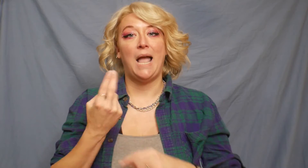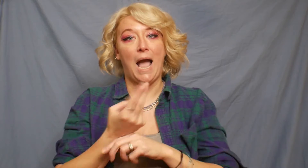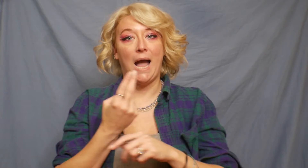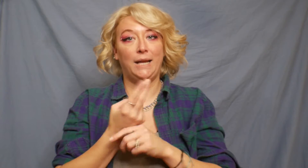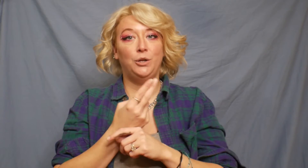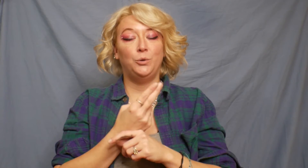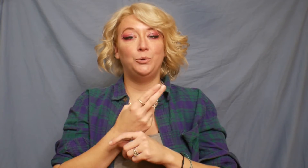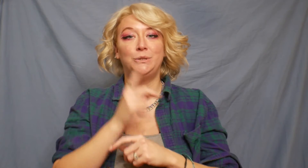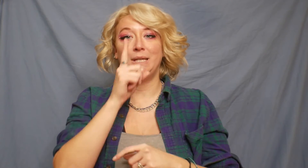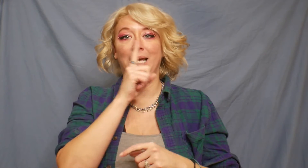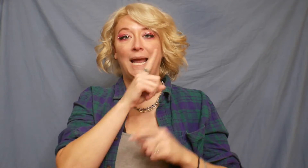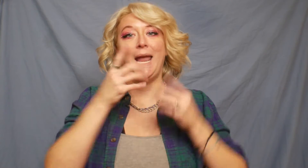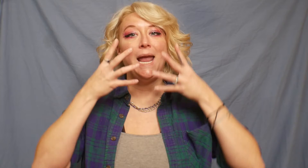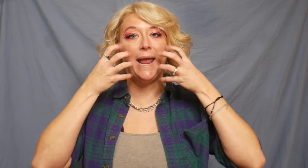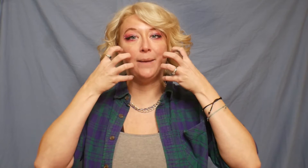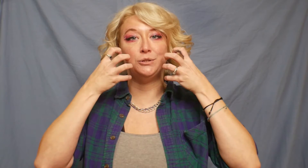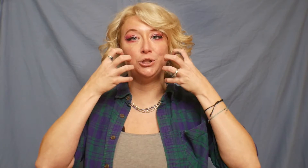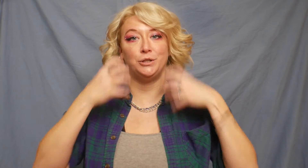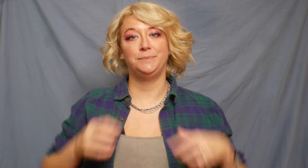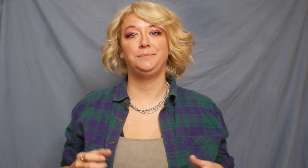I use hamster.